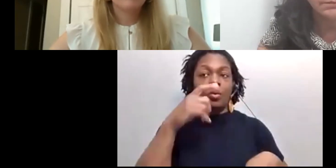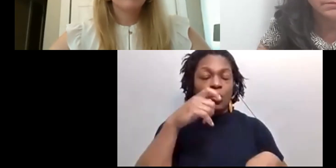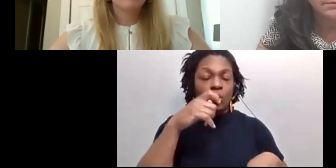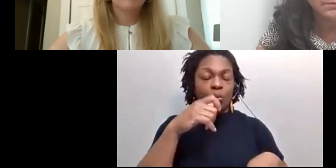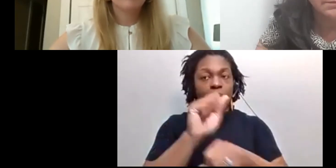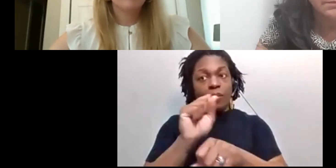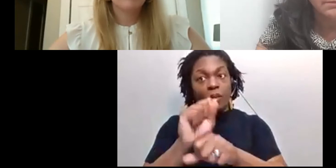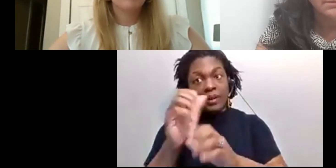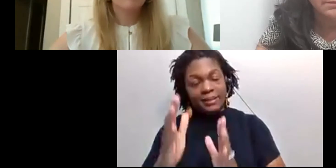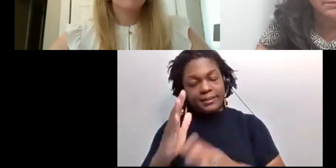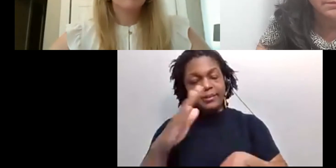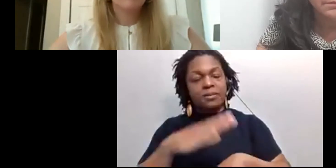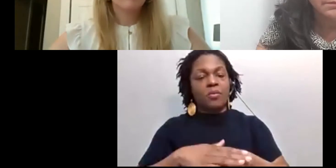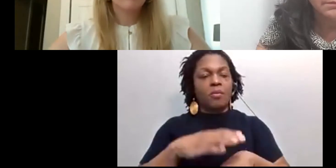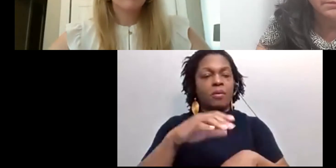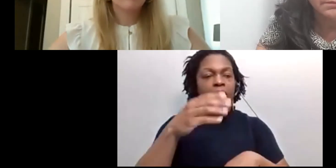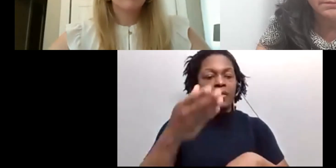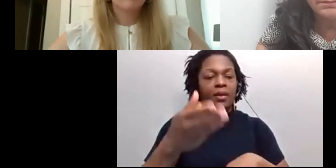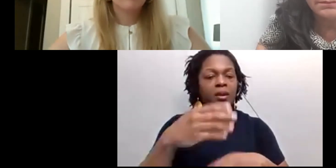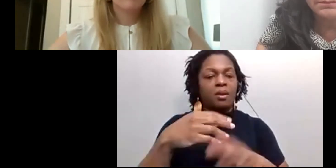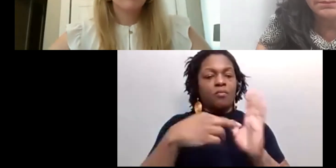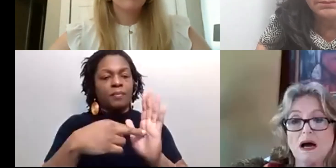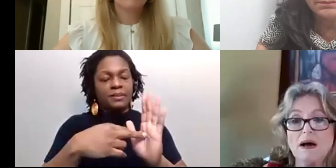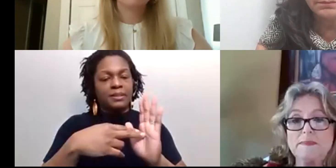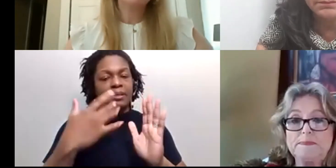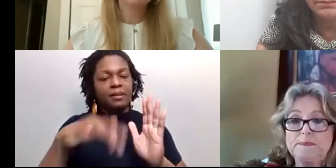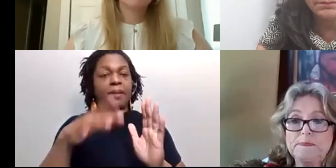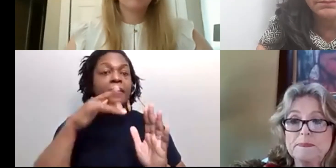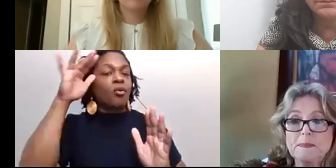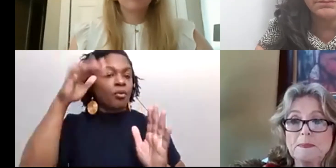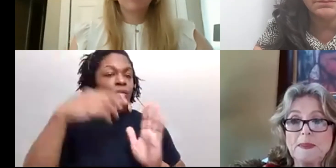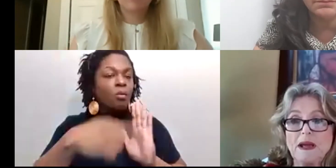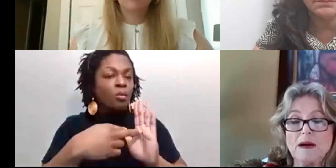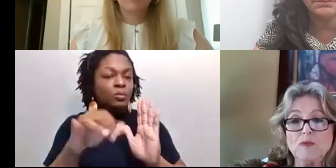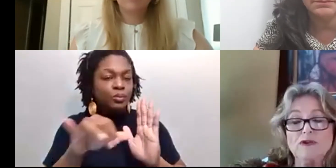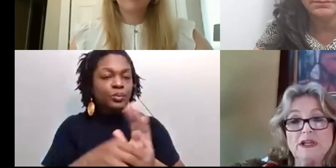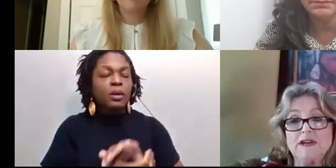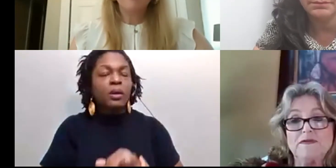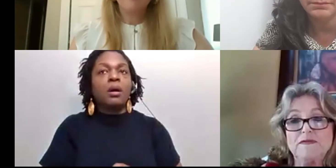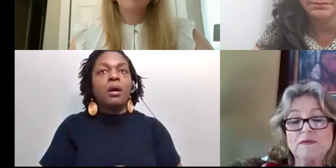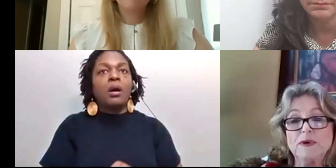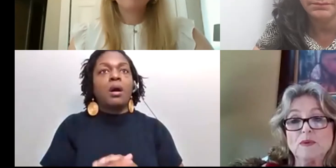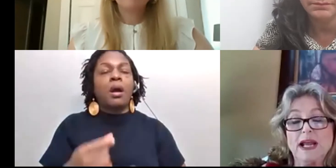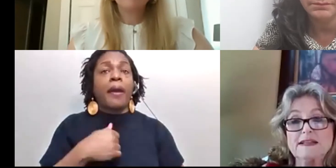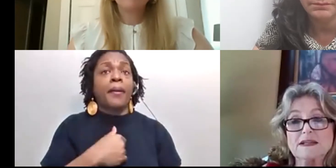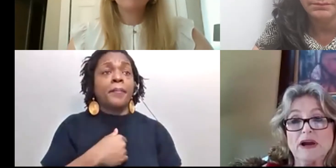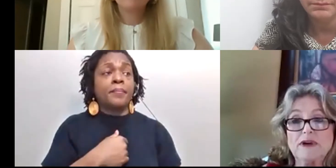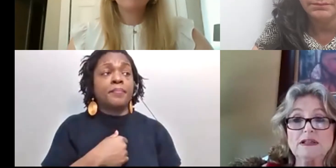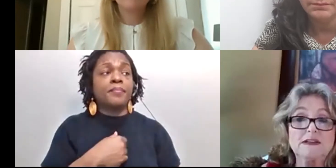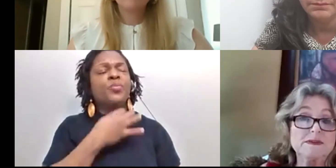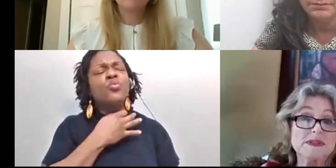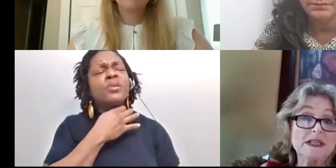that are on there representing parent role, I'm wondering if we want to ask